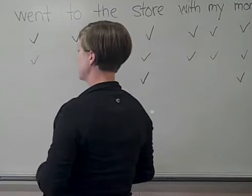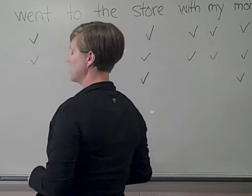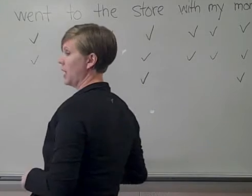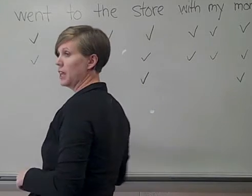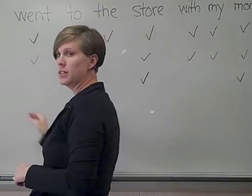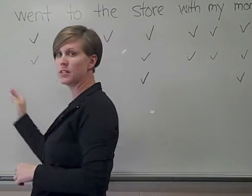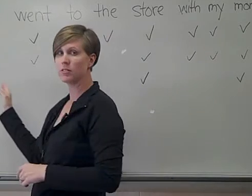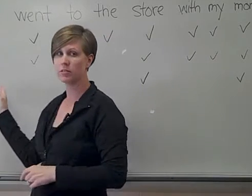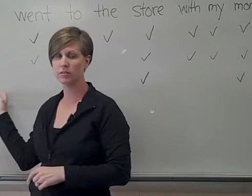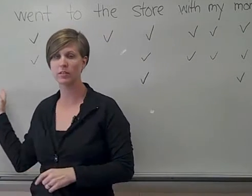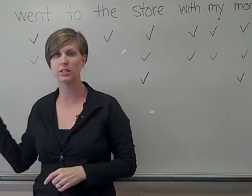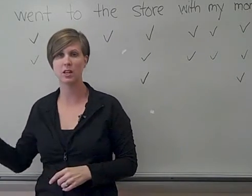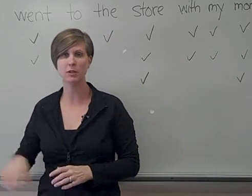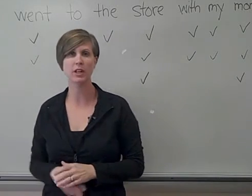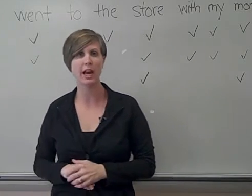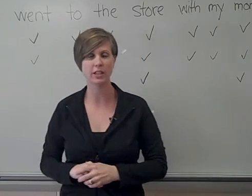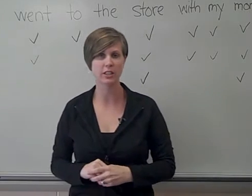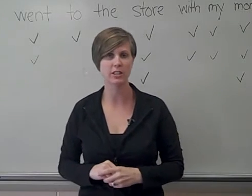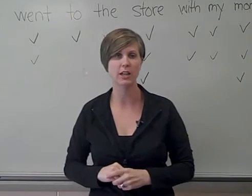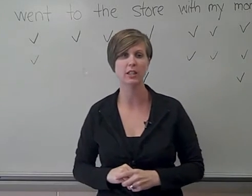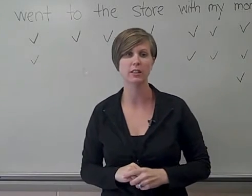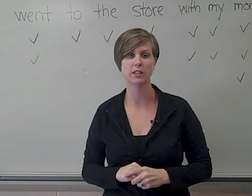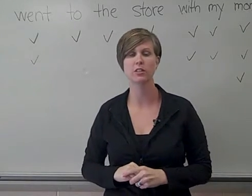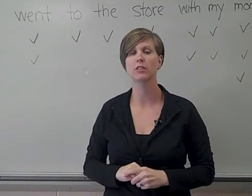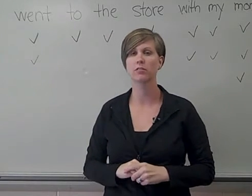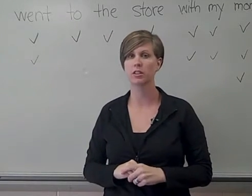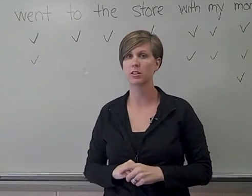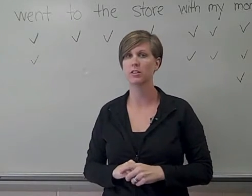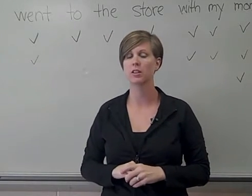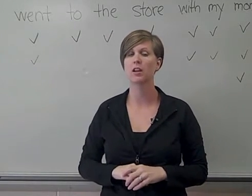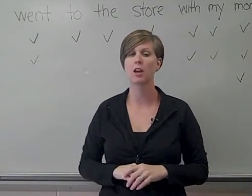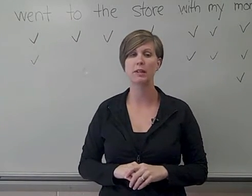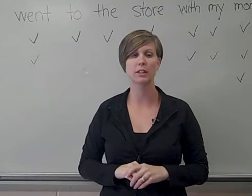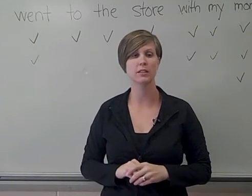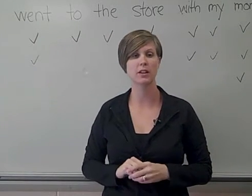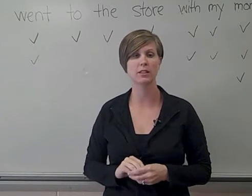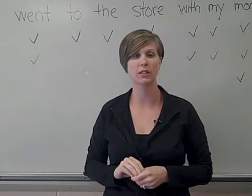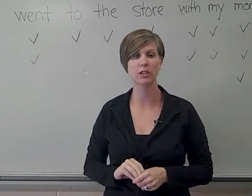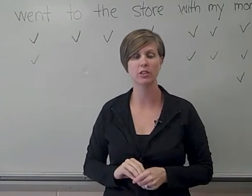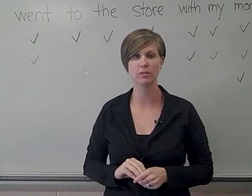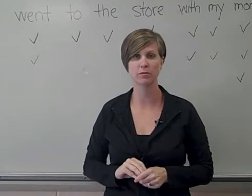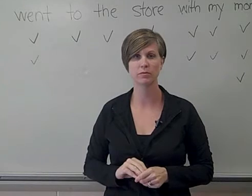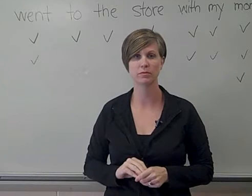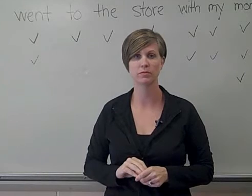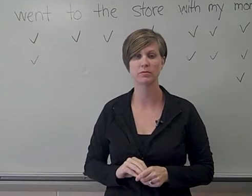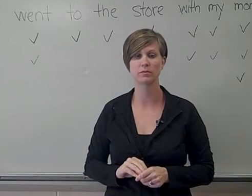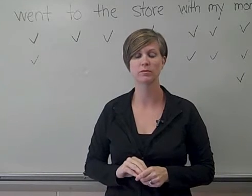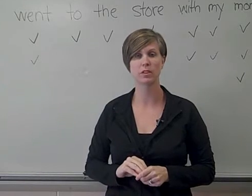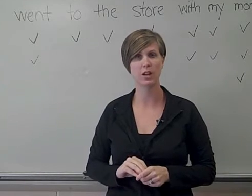Versus case, conceptually accurate sign English versus American Sign Language. Okay?